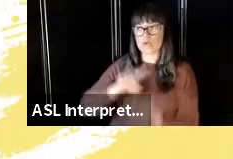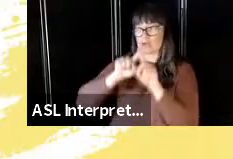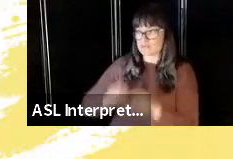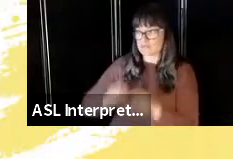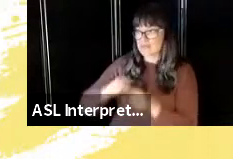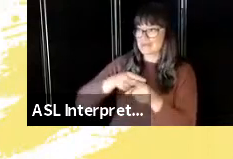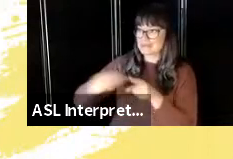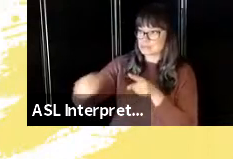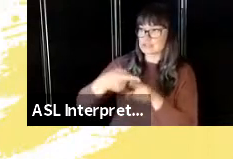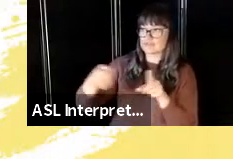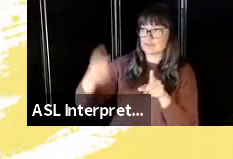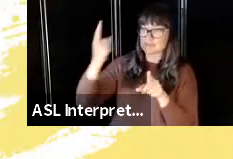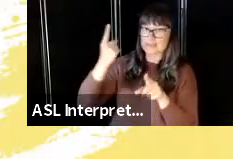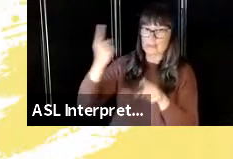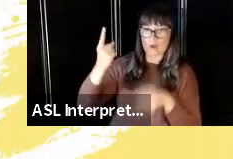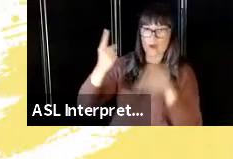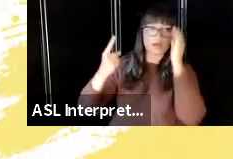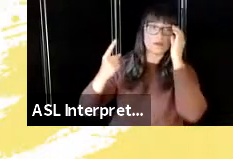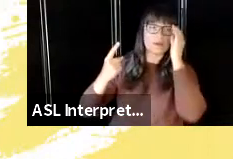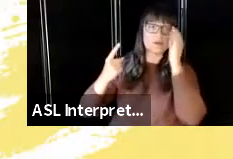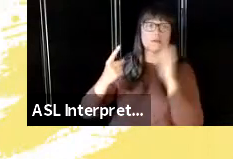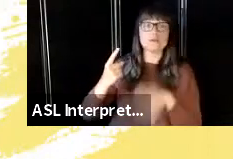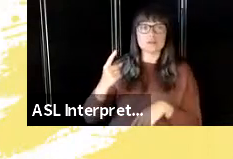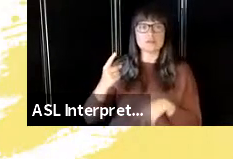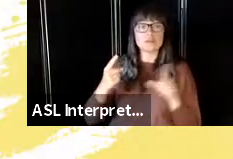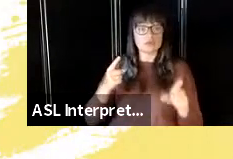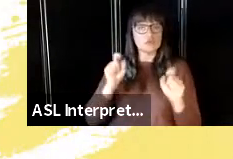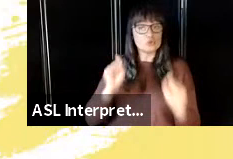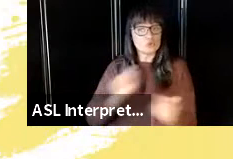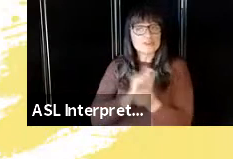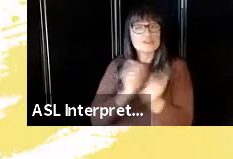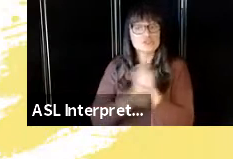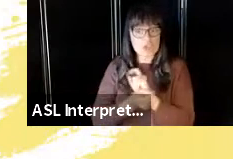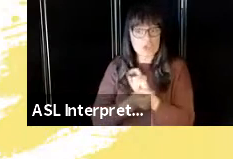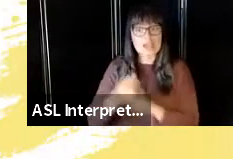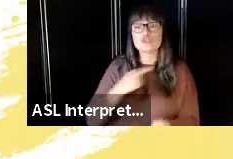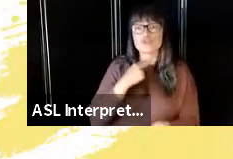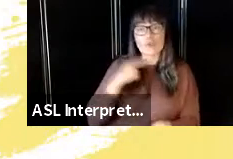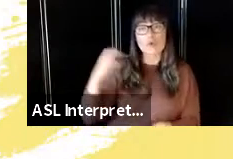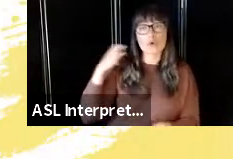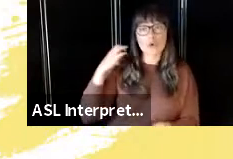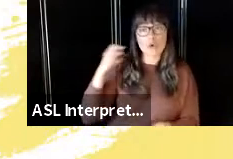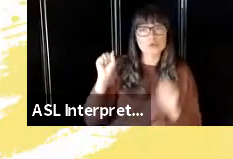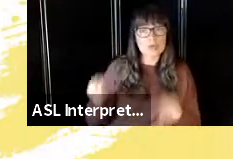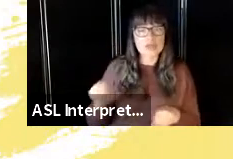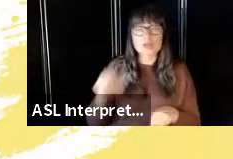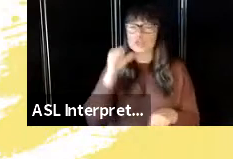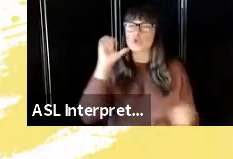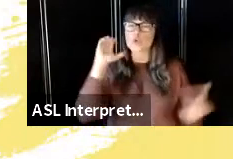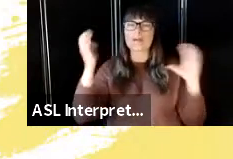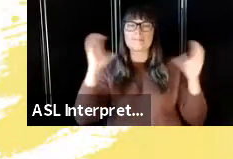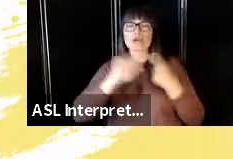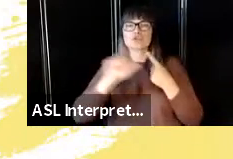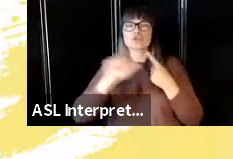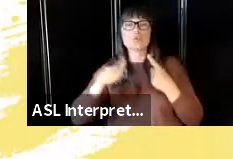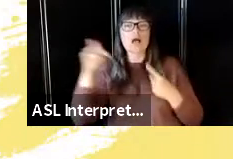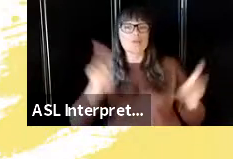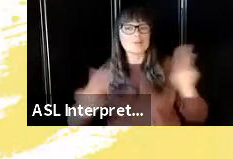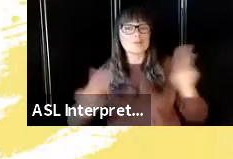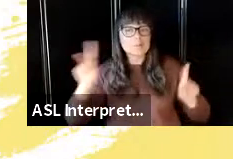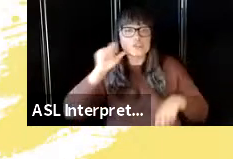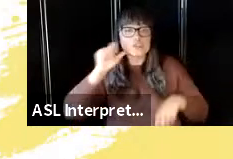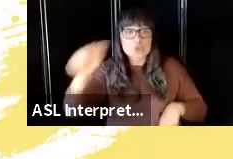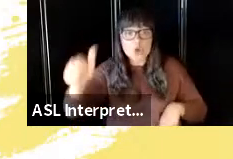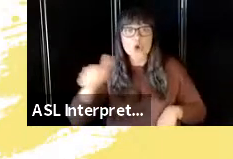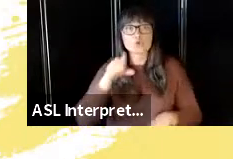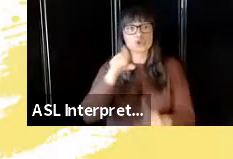of people. Don't be afraid to change your vocal coach if you're not seeing the results and growth. Don't compare yourself to anybody else. You